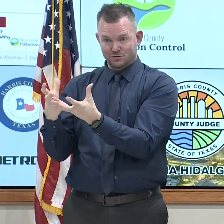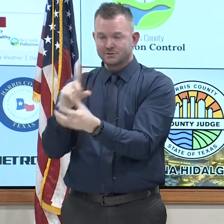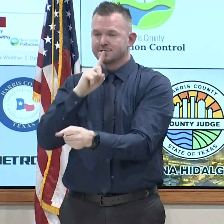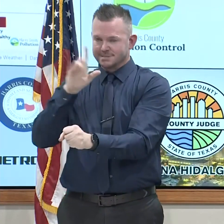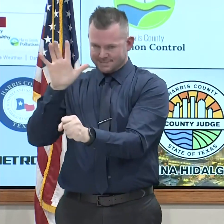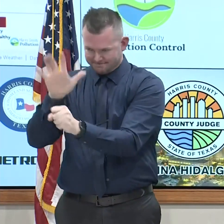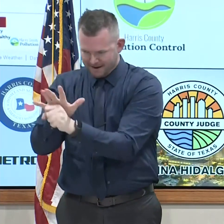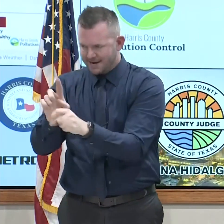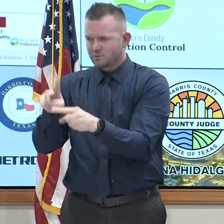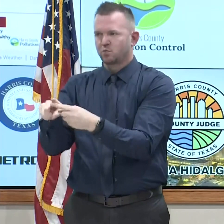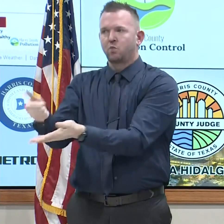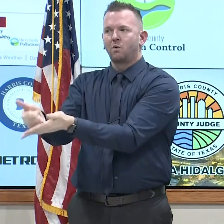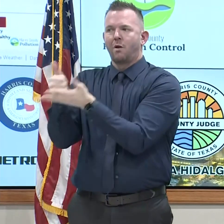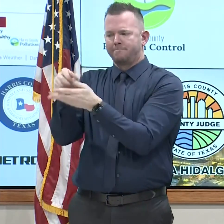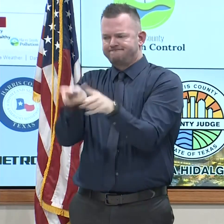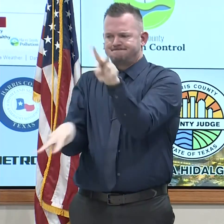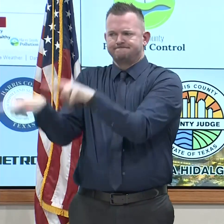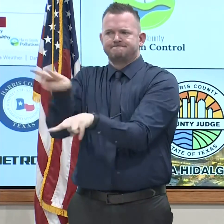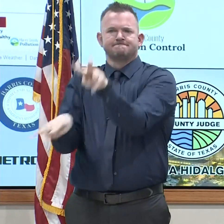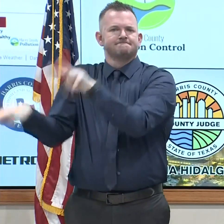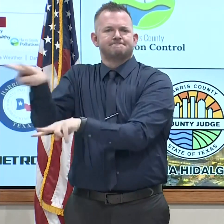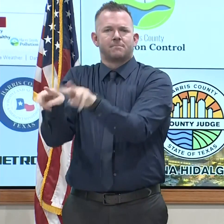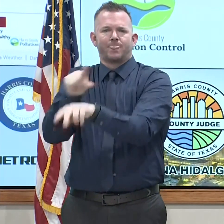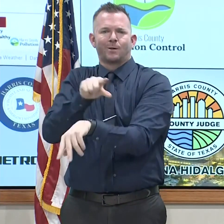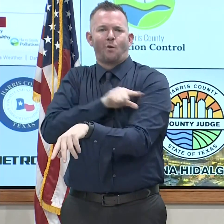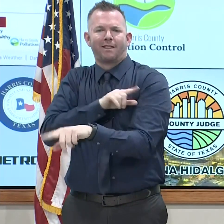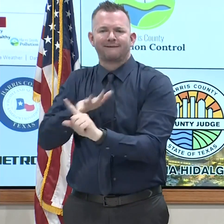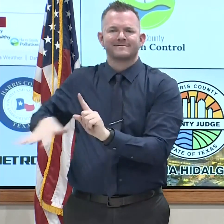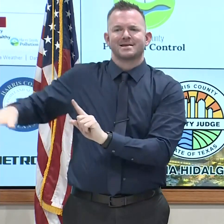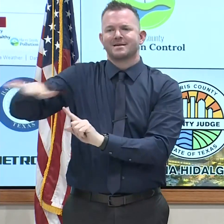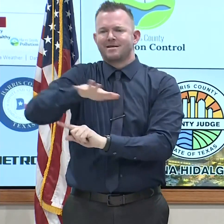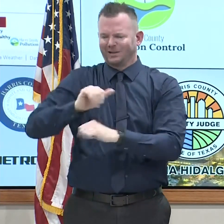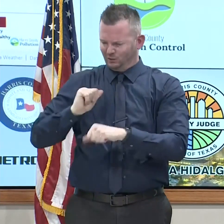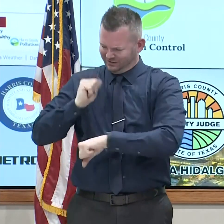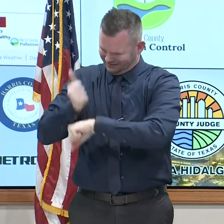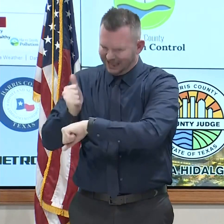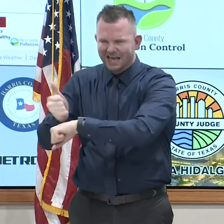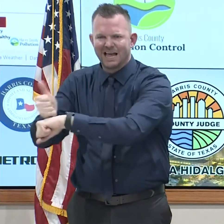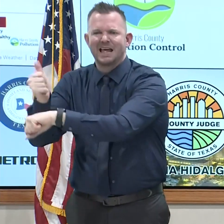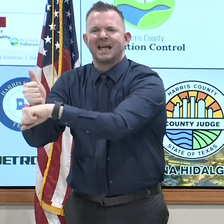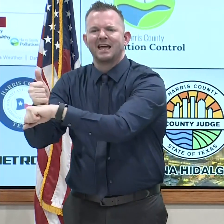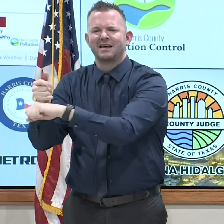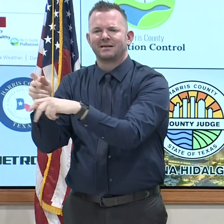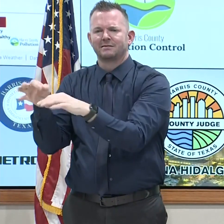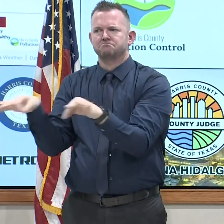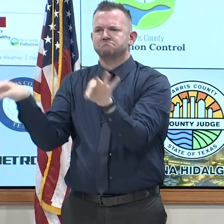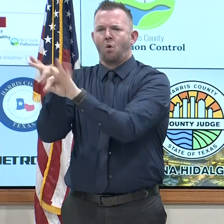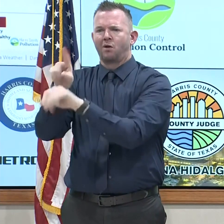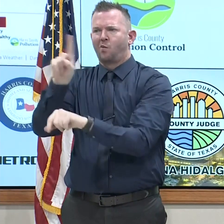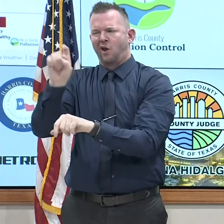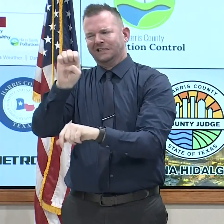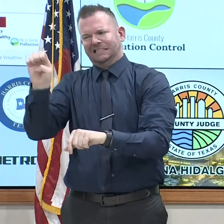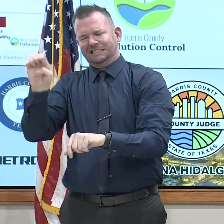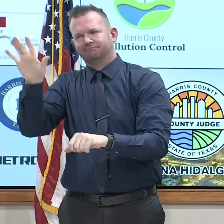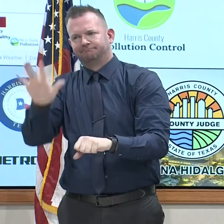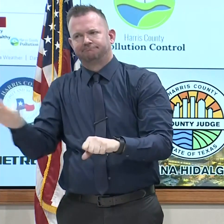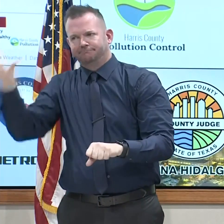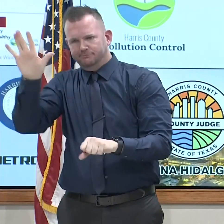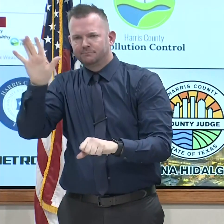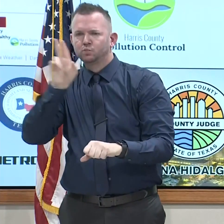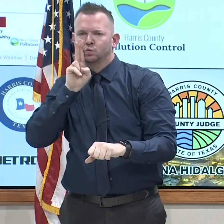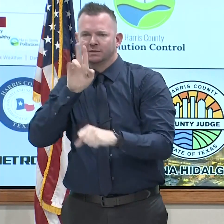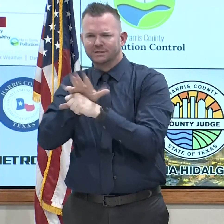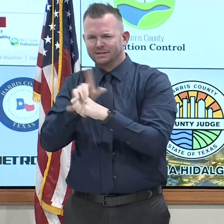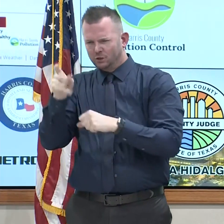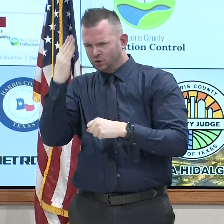air monitoring network and will be placed in strategic locations in Precinct 2. This will provide vulnerable communities with empowering information